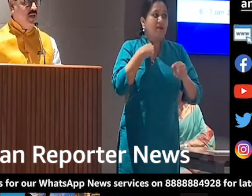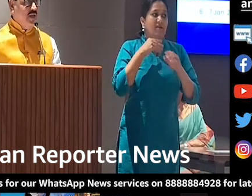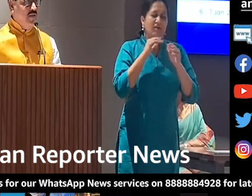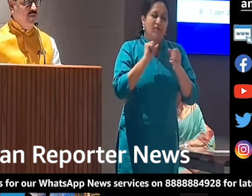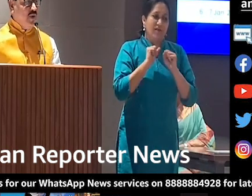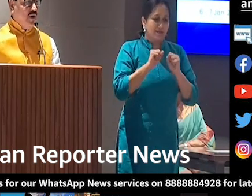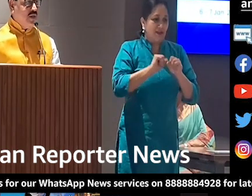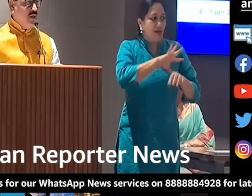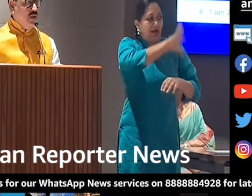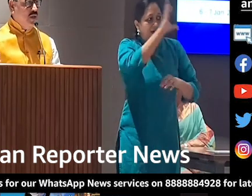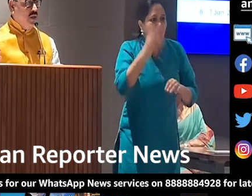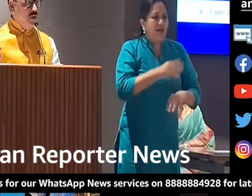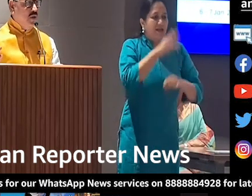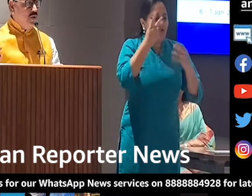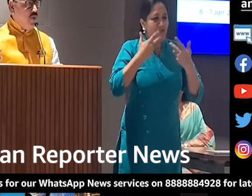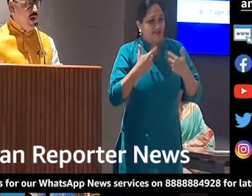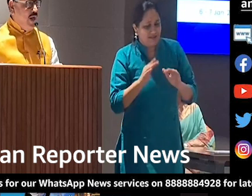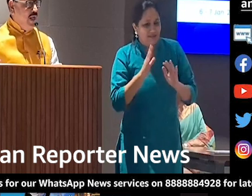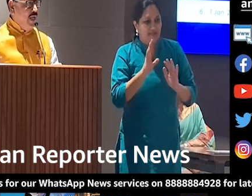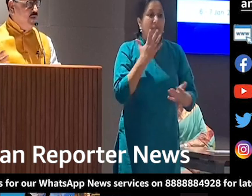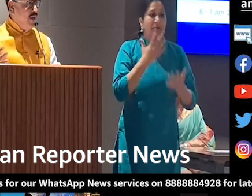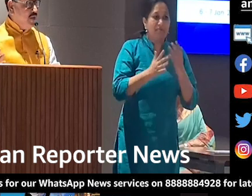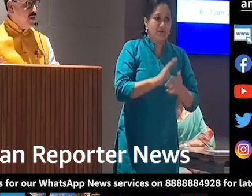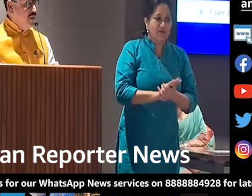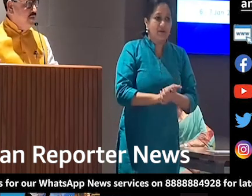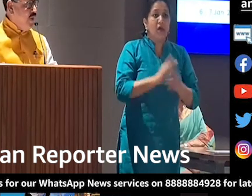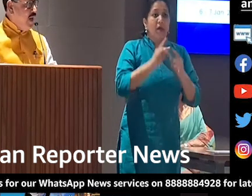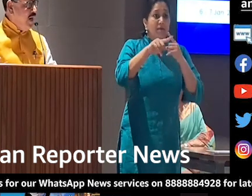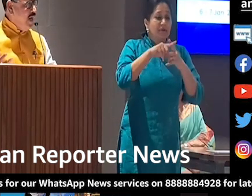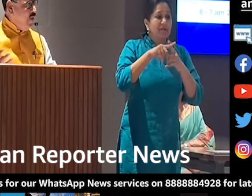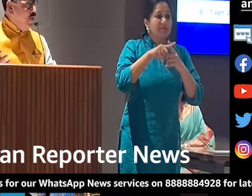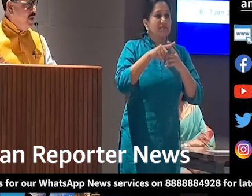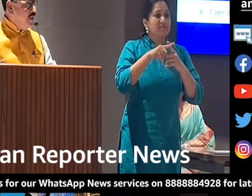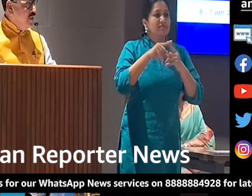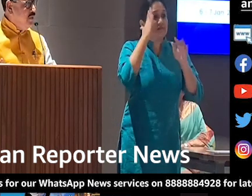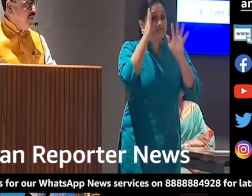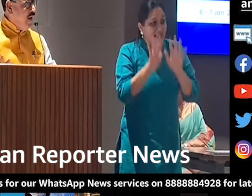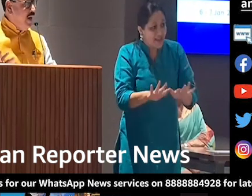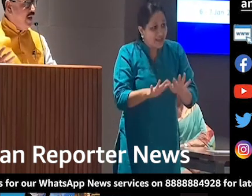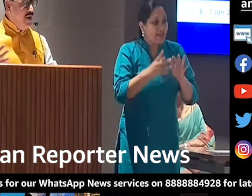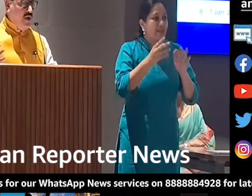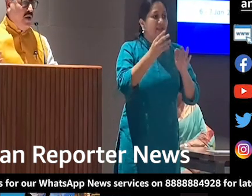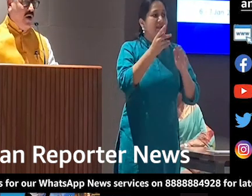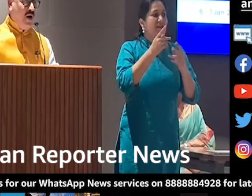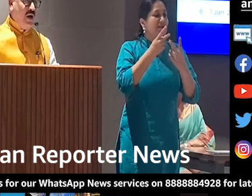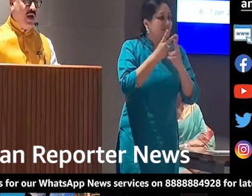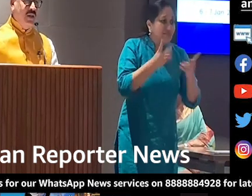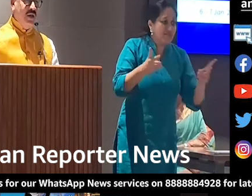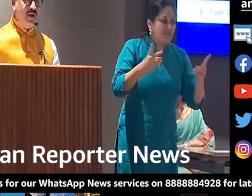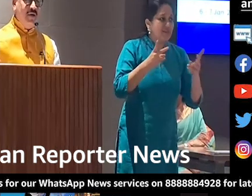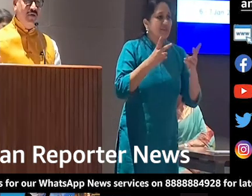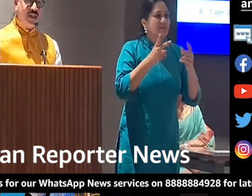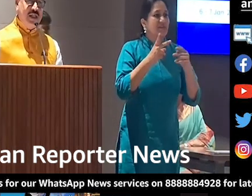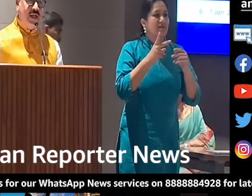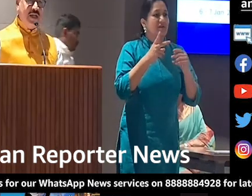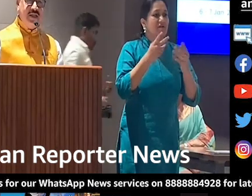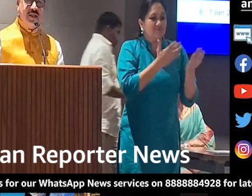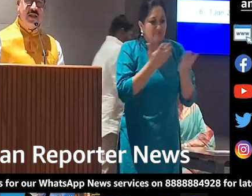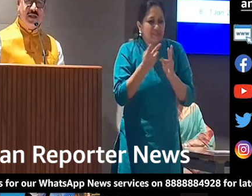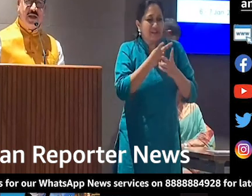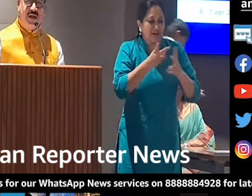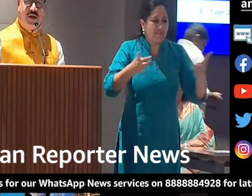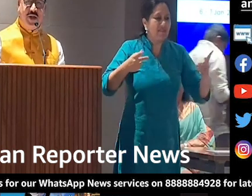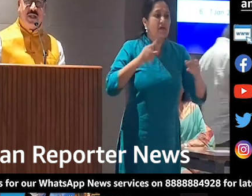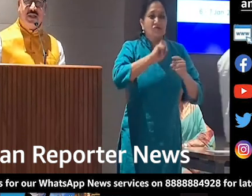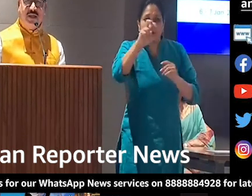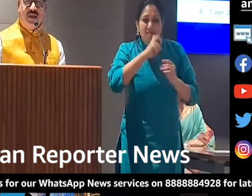challenging, because providing infrastructure, providing accommodation, providing all other facilities is